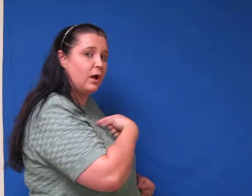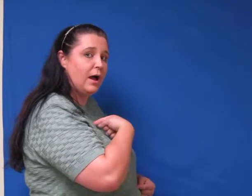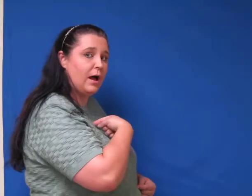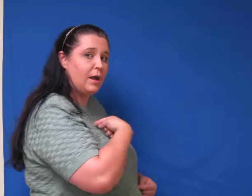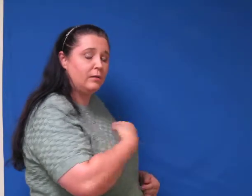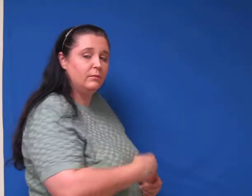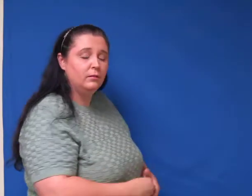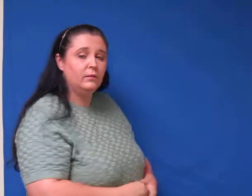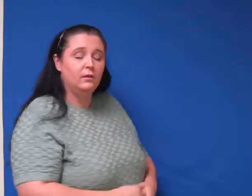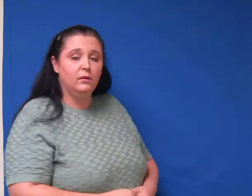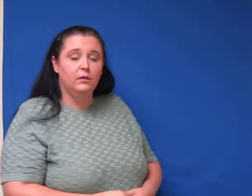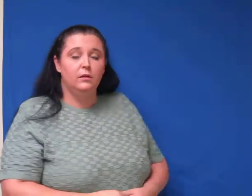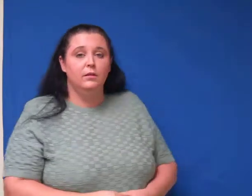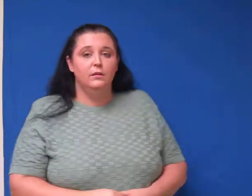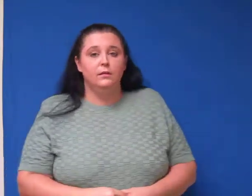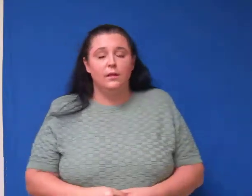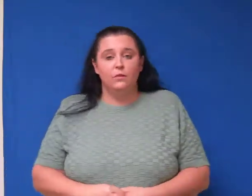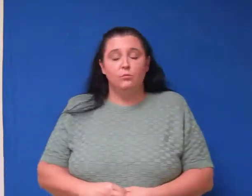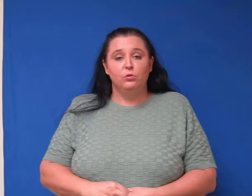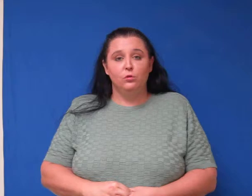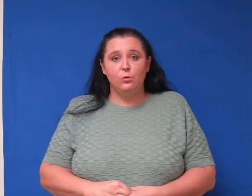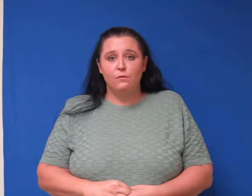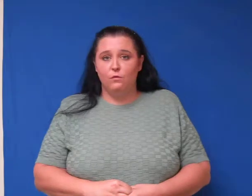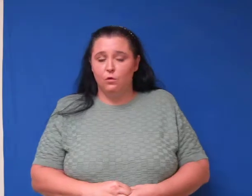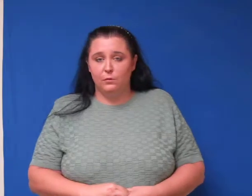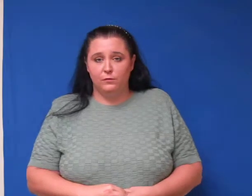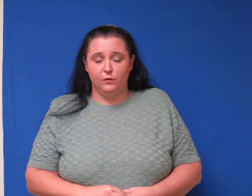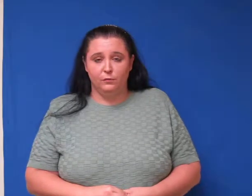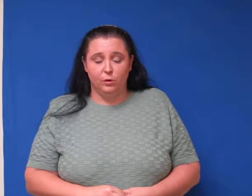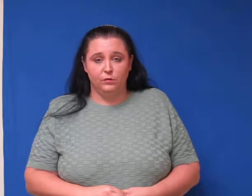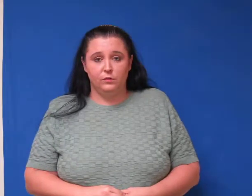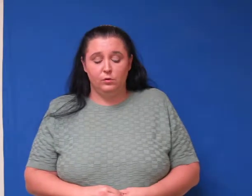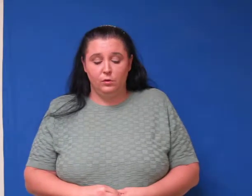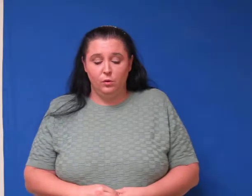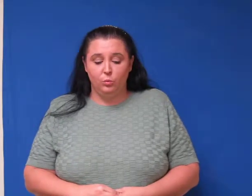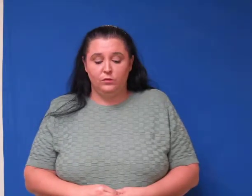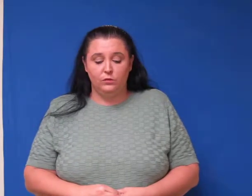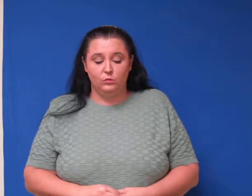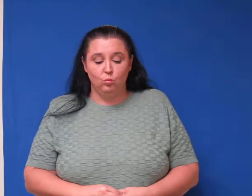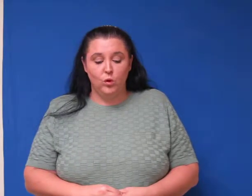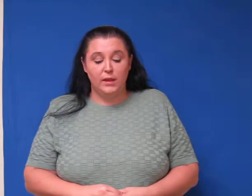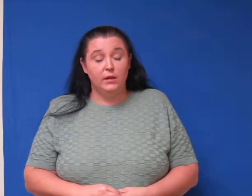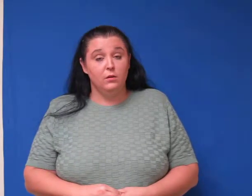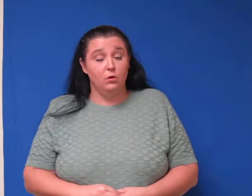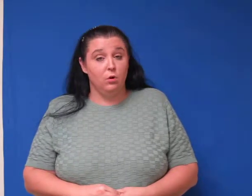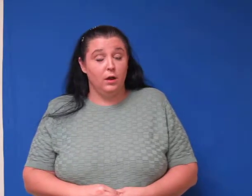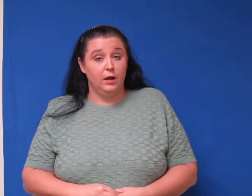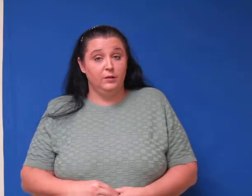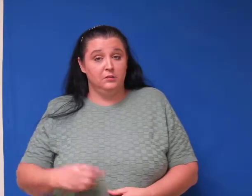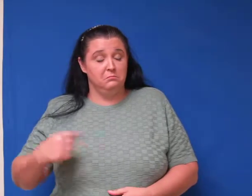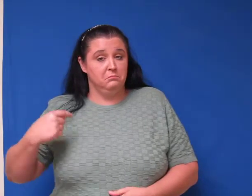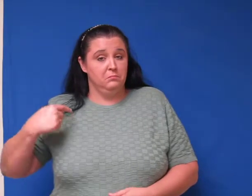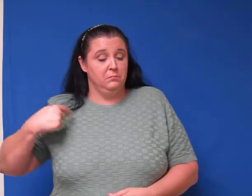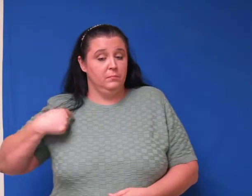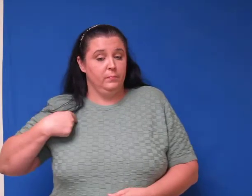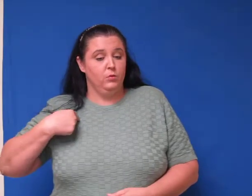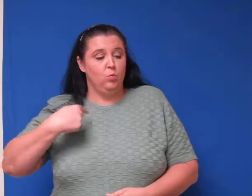I. Now the plural form of first person, which is we or us,